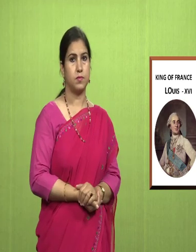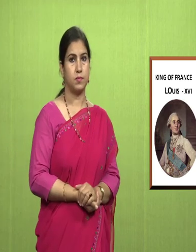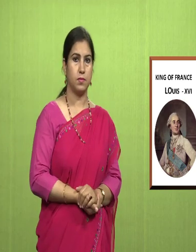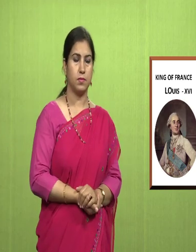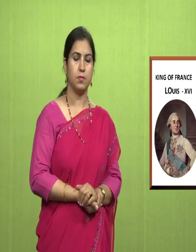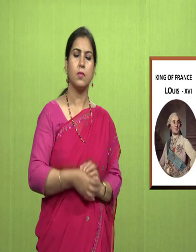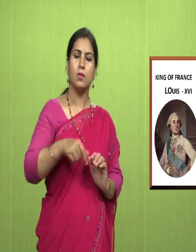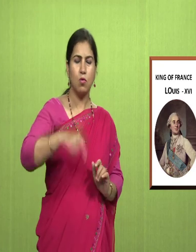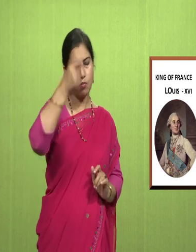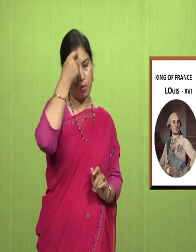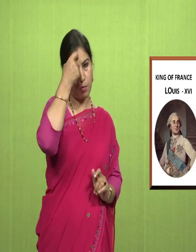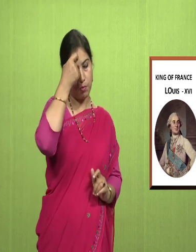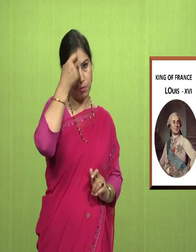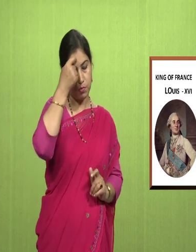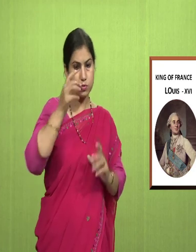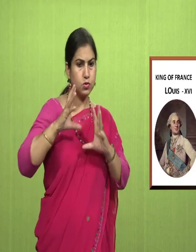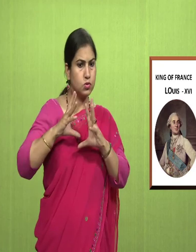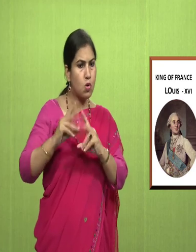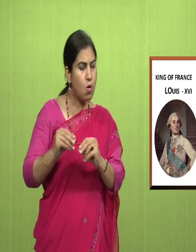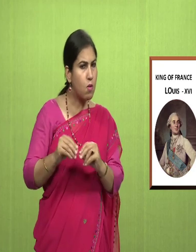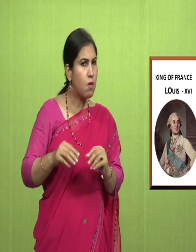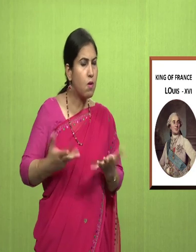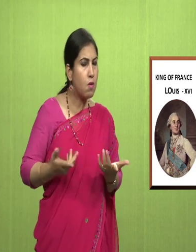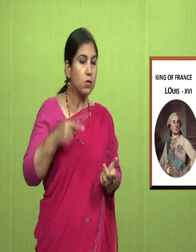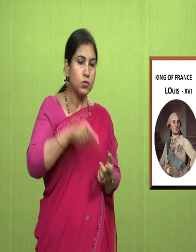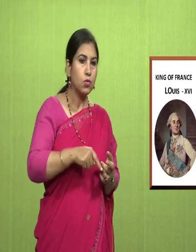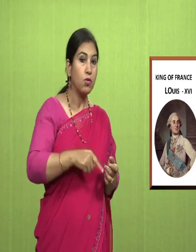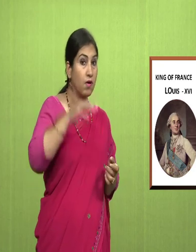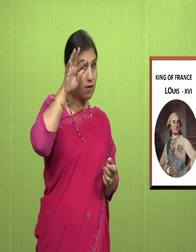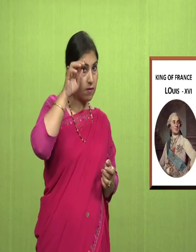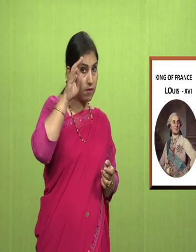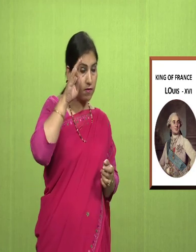To solve this problem, France's king Louis XVI